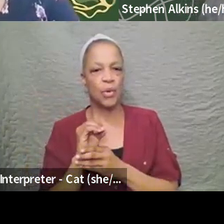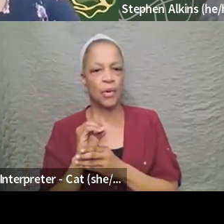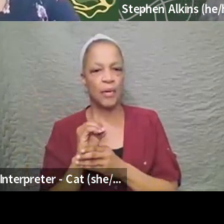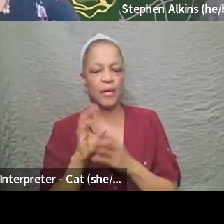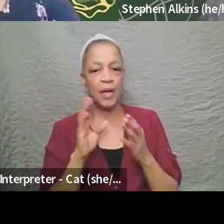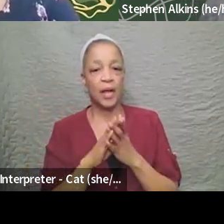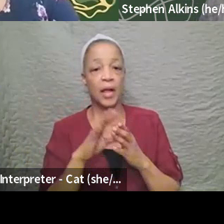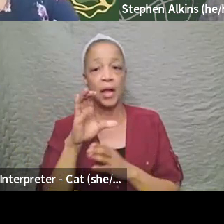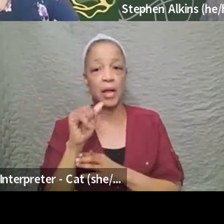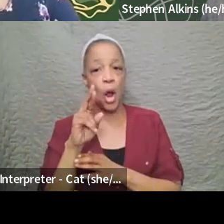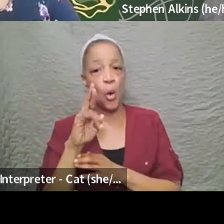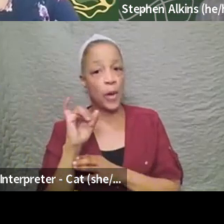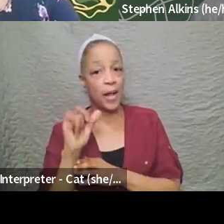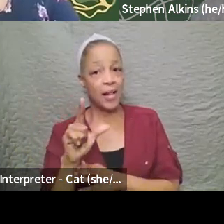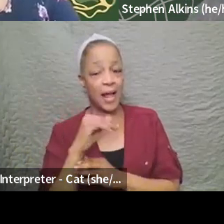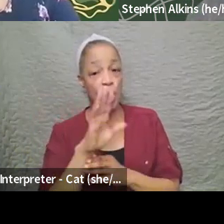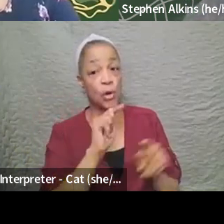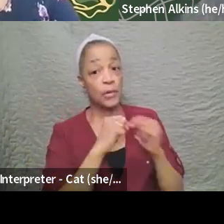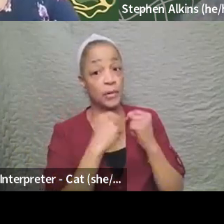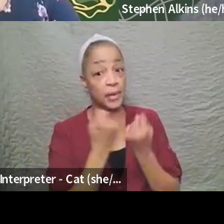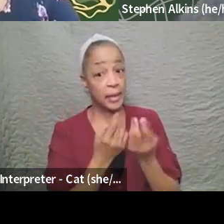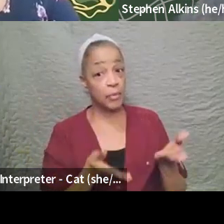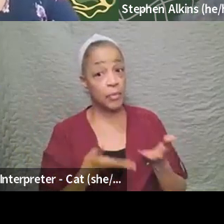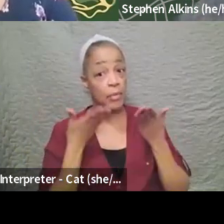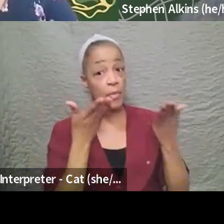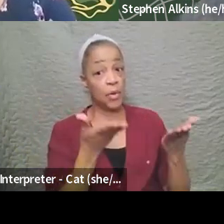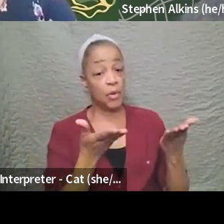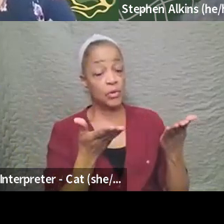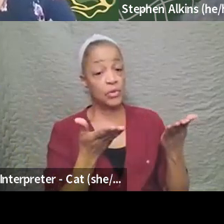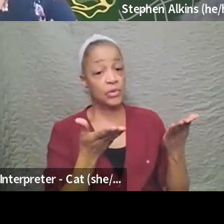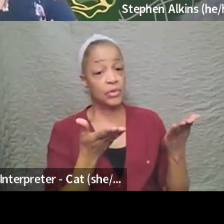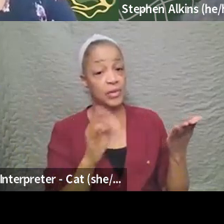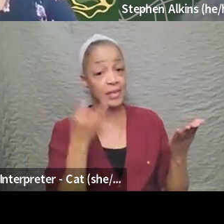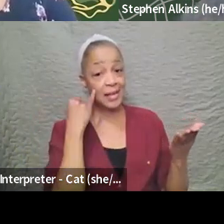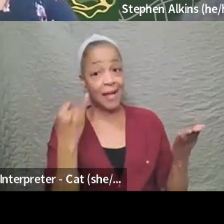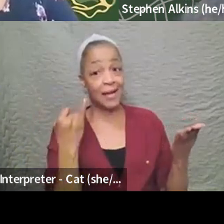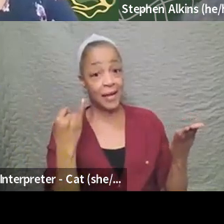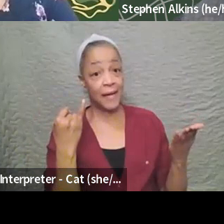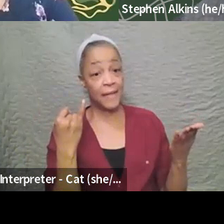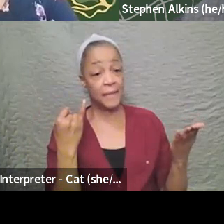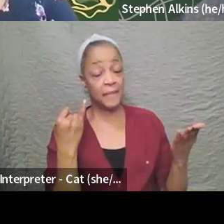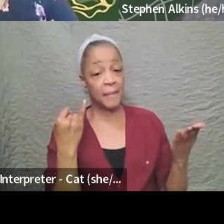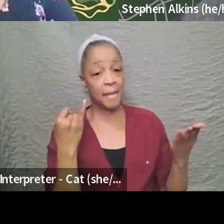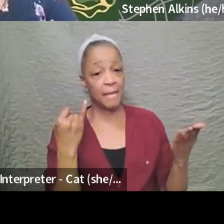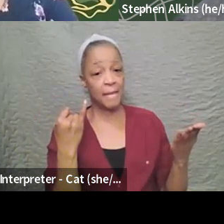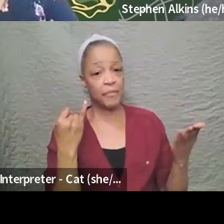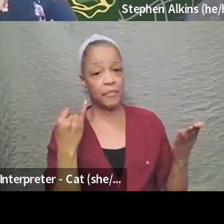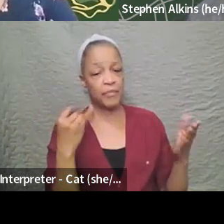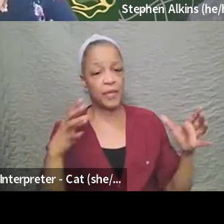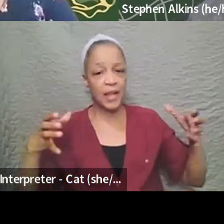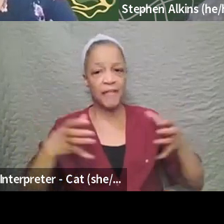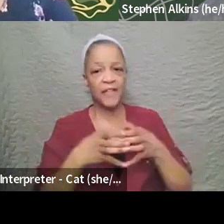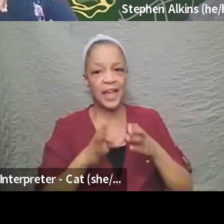team proposed the idea of convening an